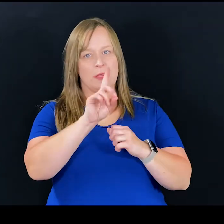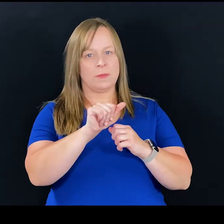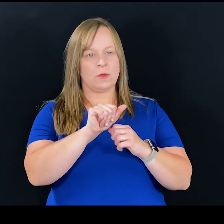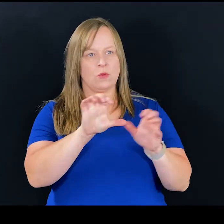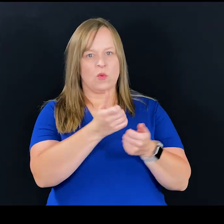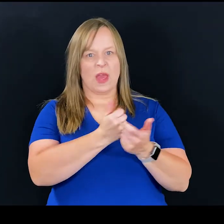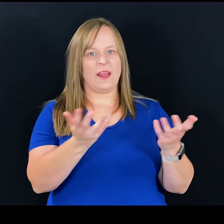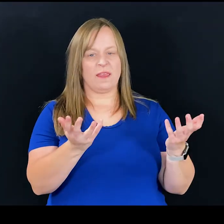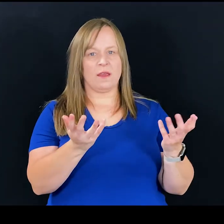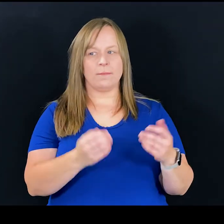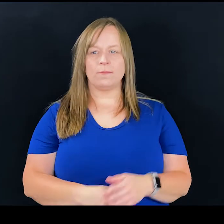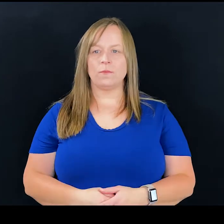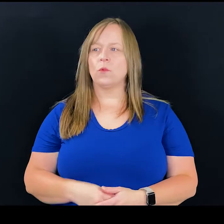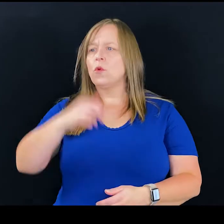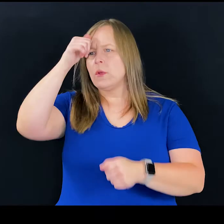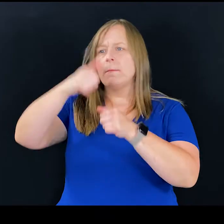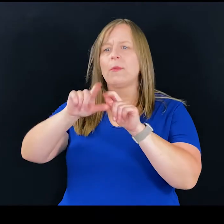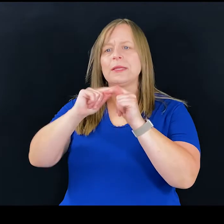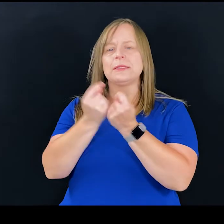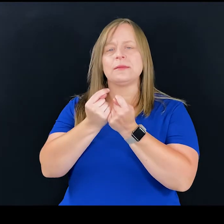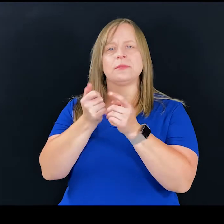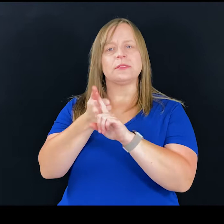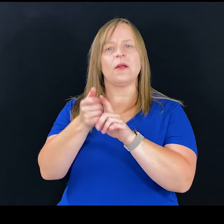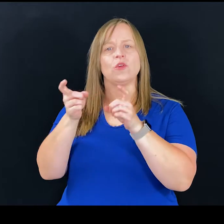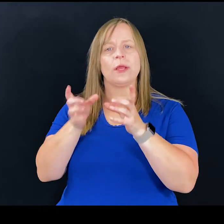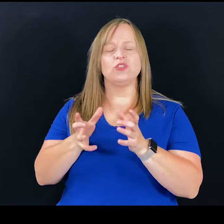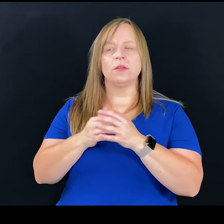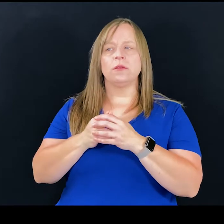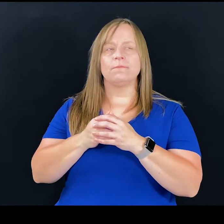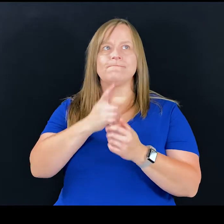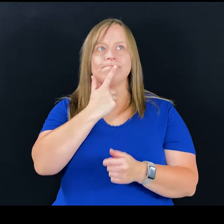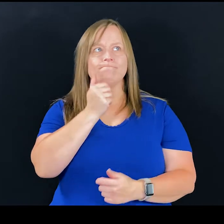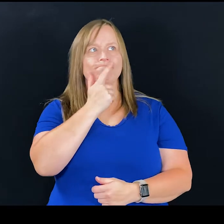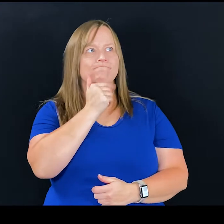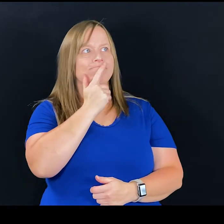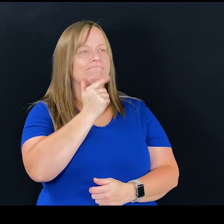people that the bear can do anything. Who remembers what the team's called in self-direction?